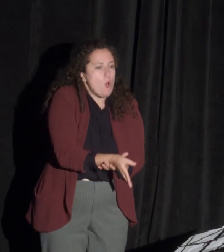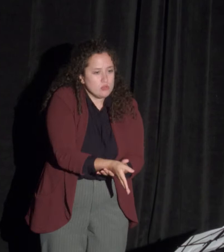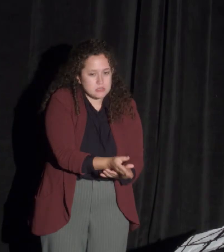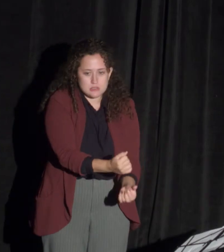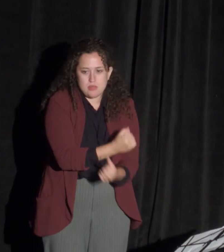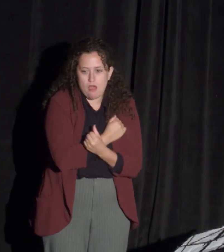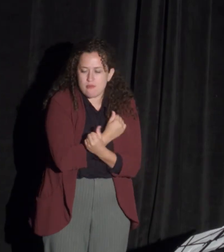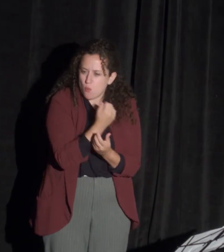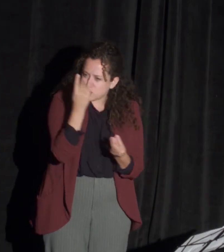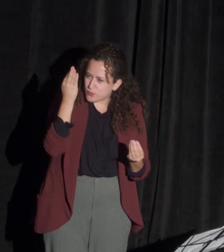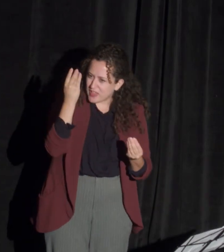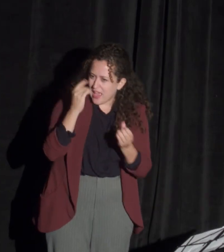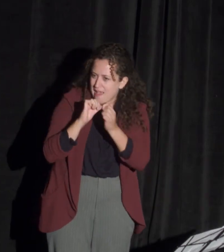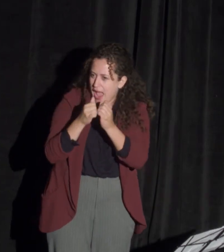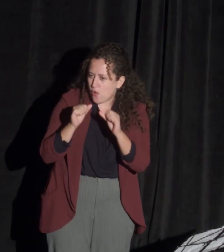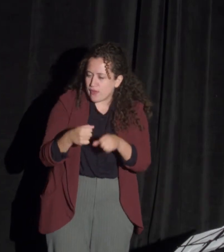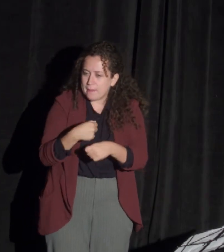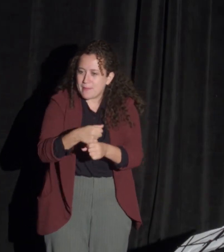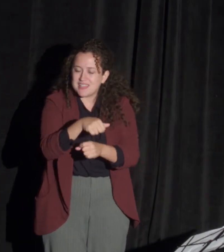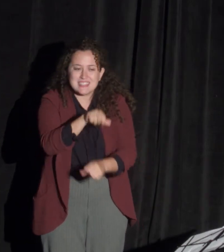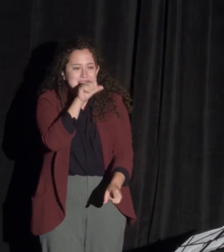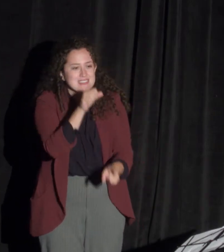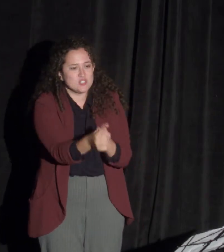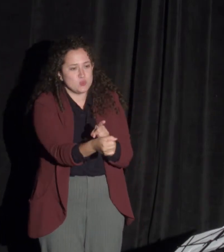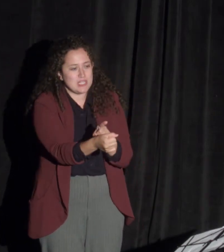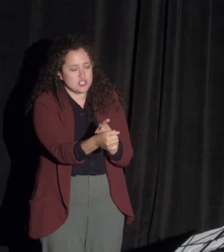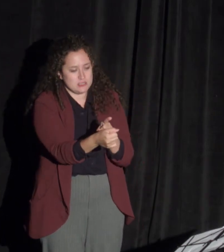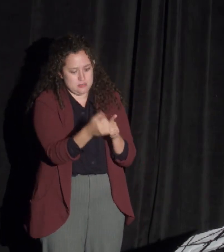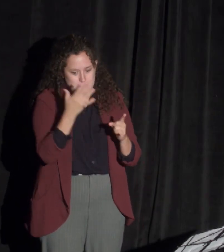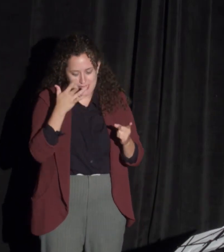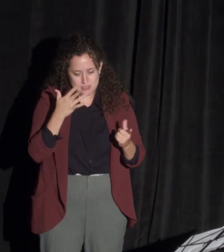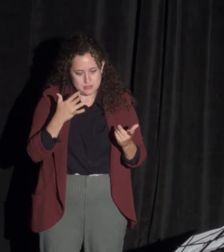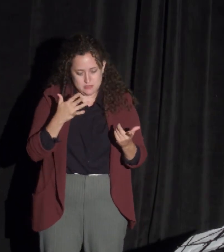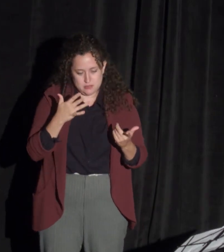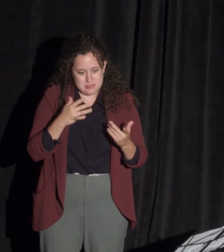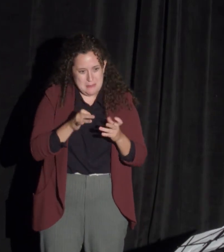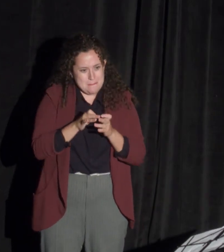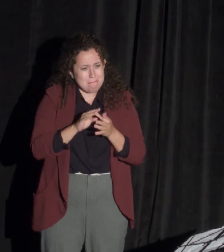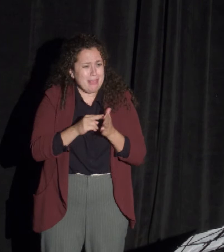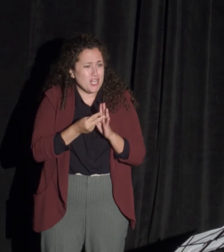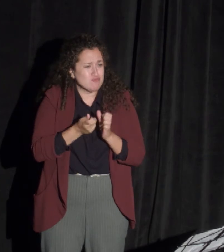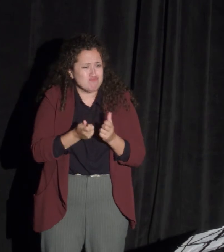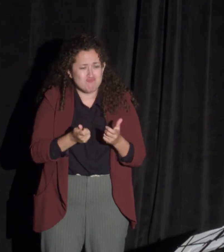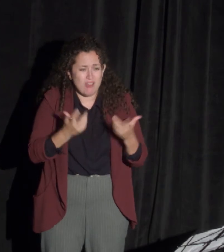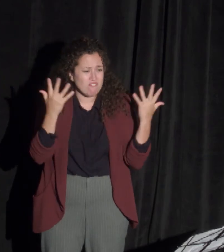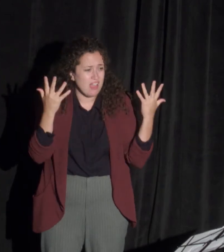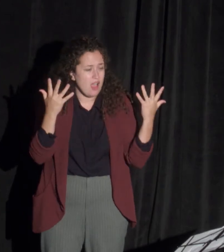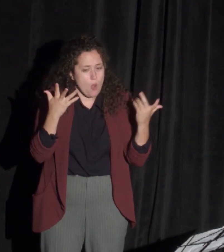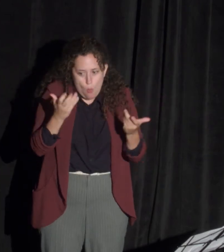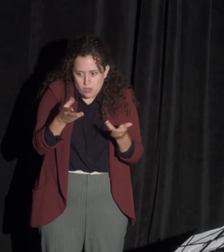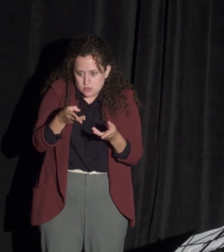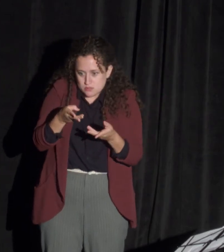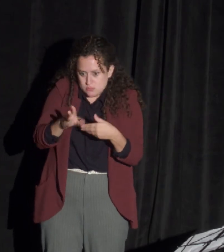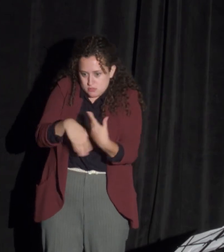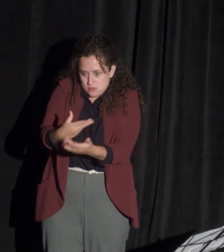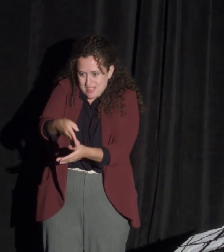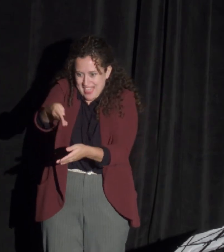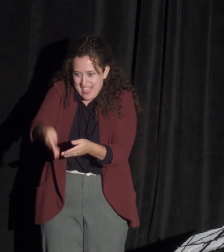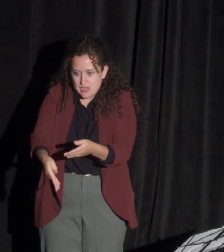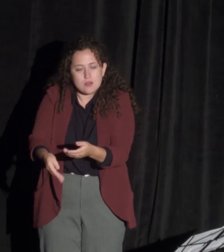ways to make a situation marked by deeply threatening meaninglessness come to an end other than violence. Whether there